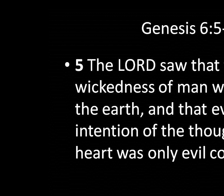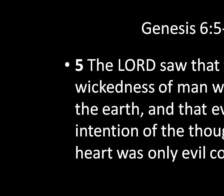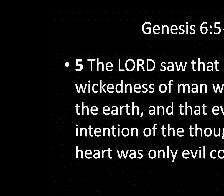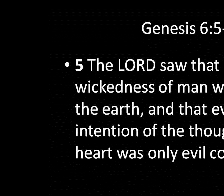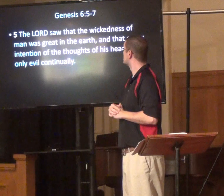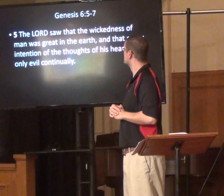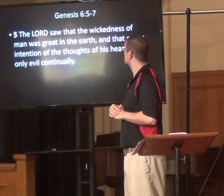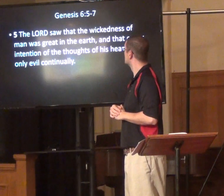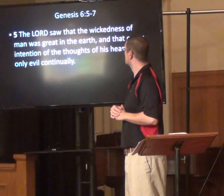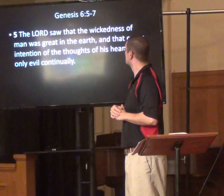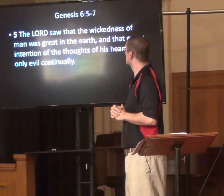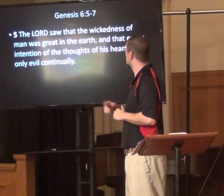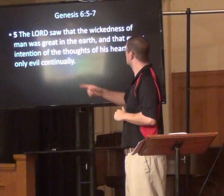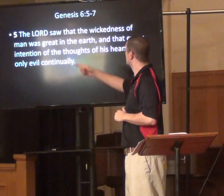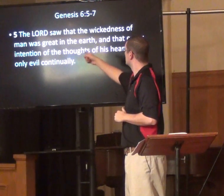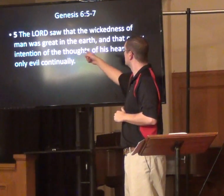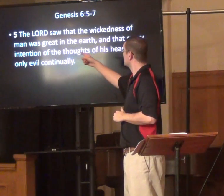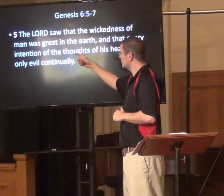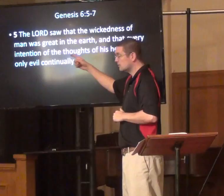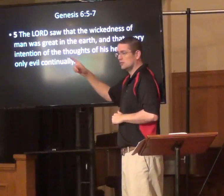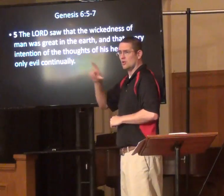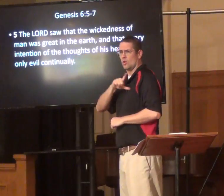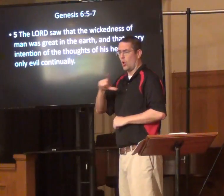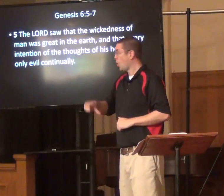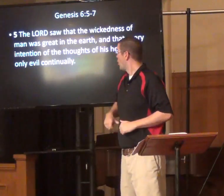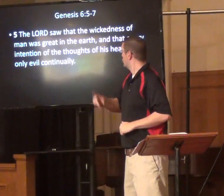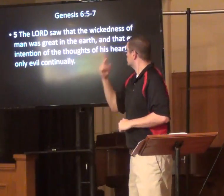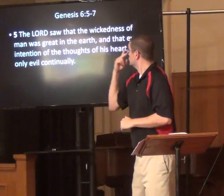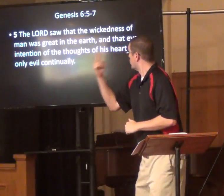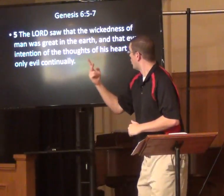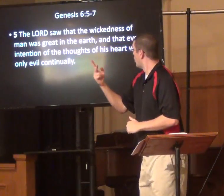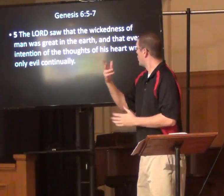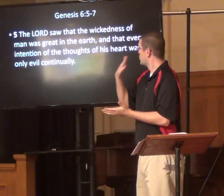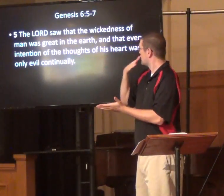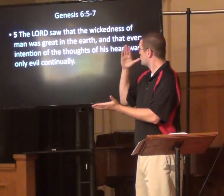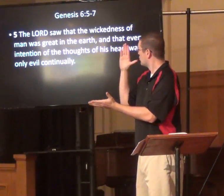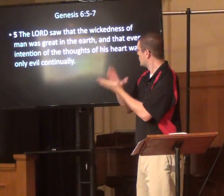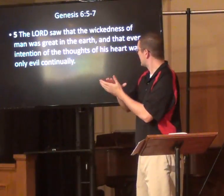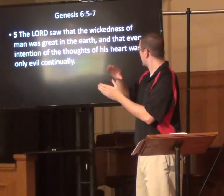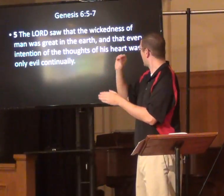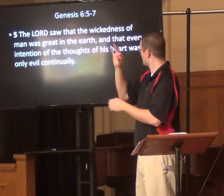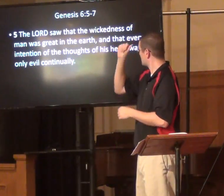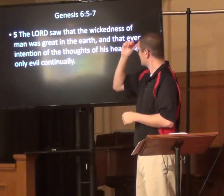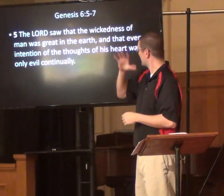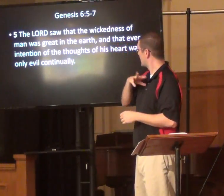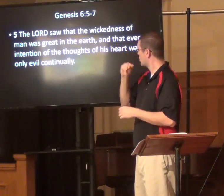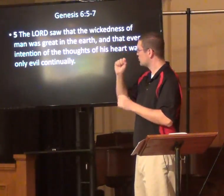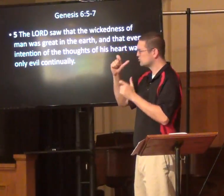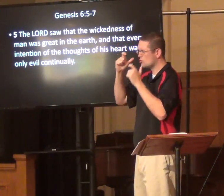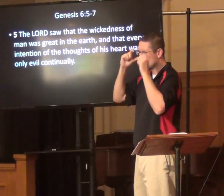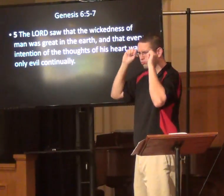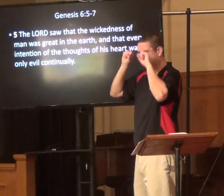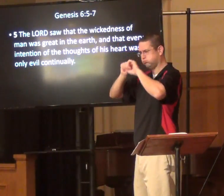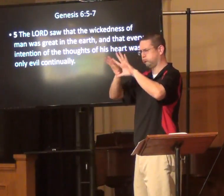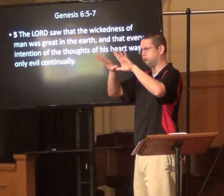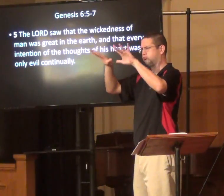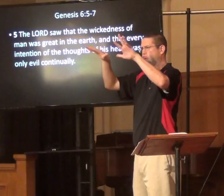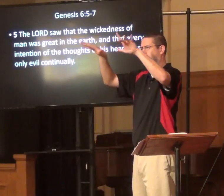Saw that the wickedness of man was